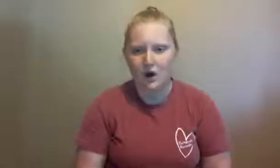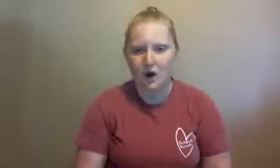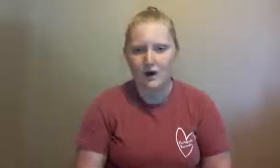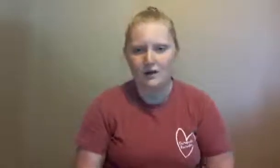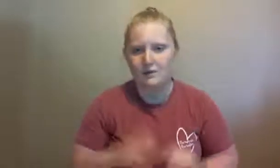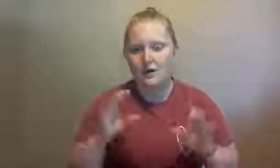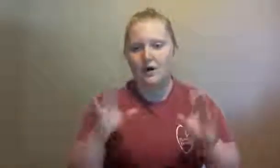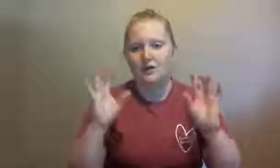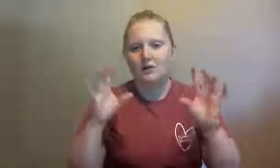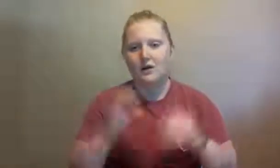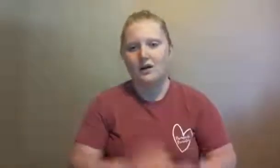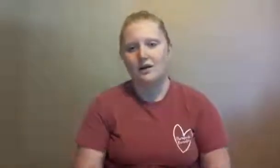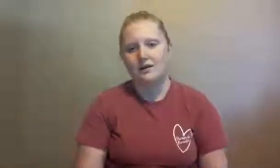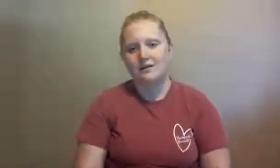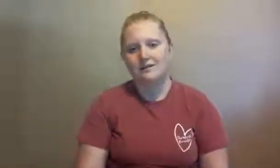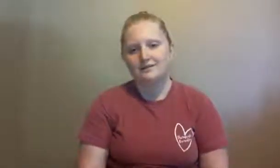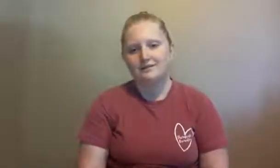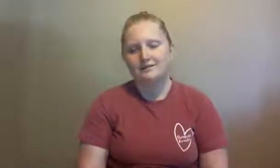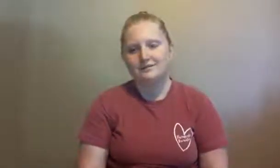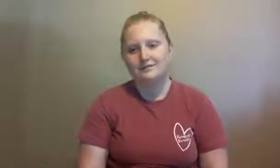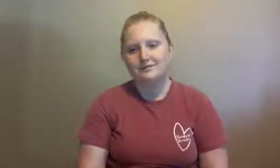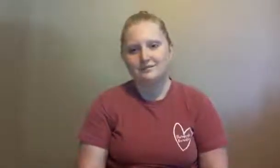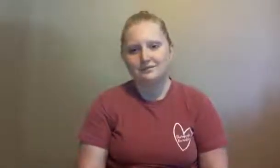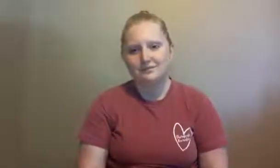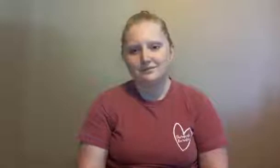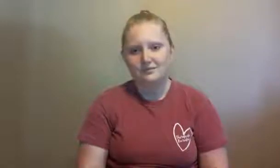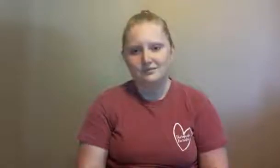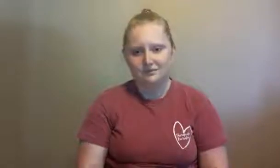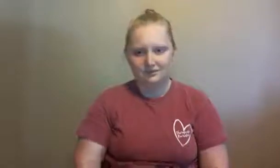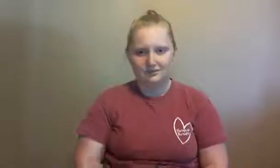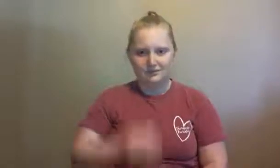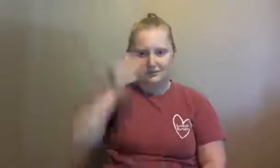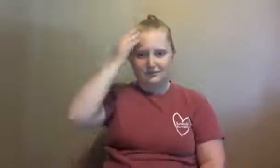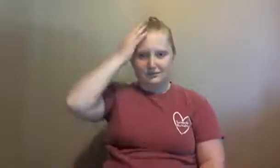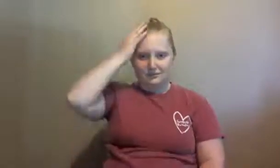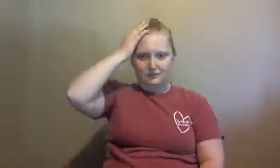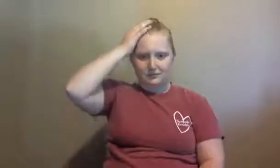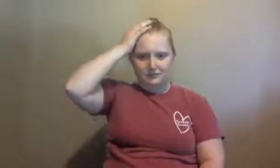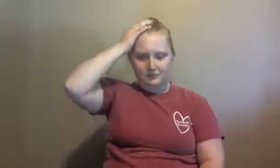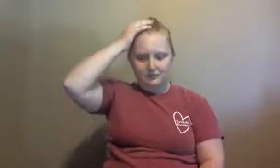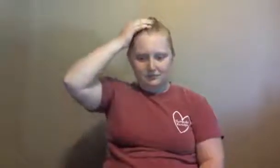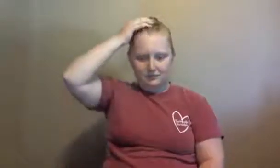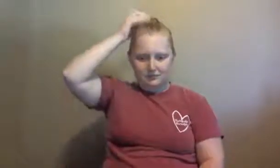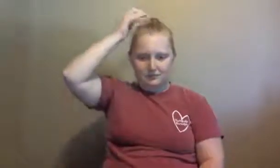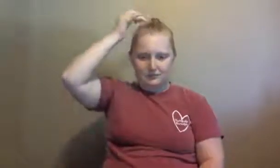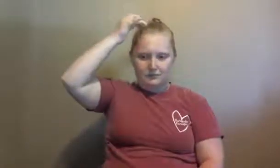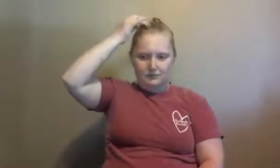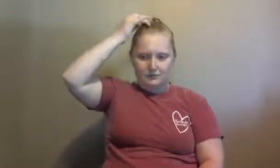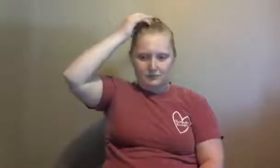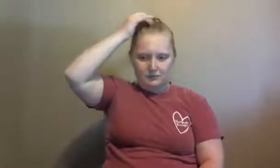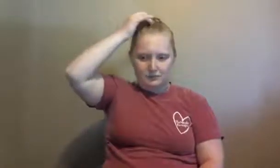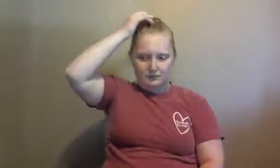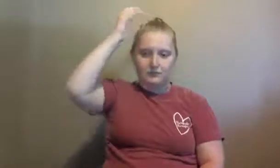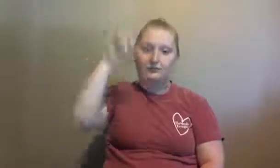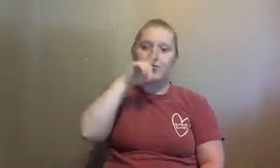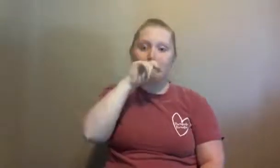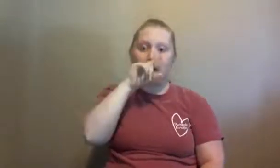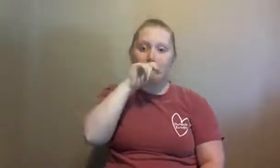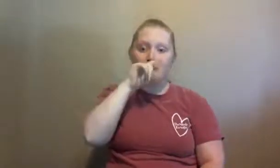roar, roar, roar. Roar, roar. Tweet, tweet. A